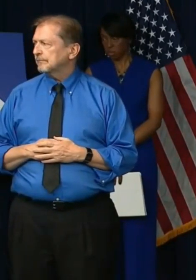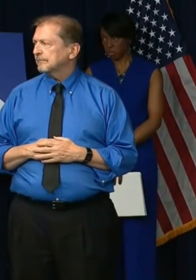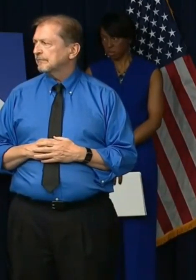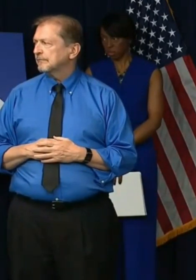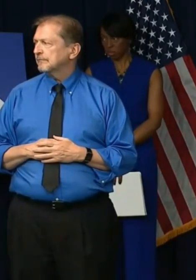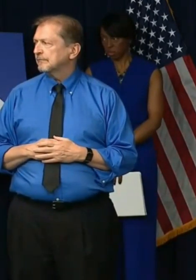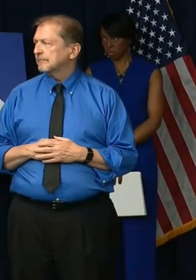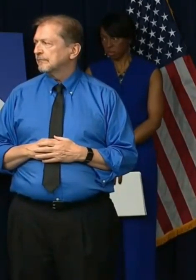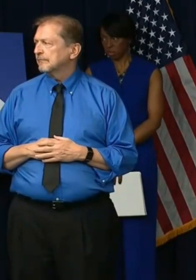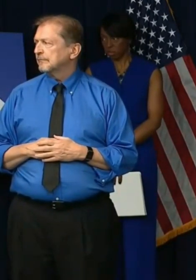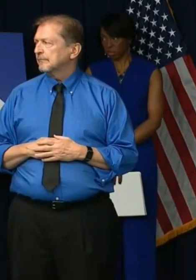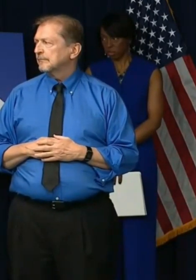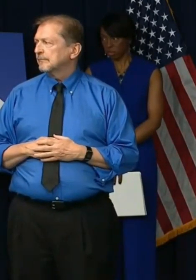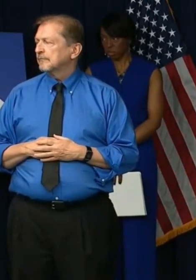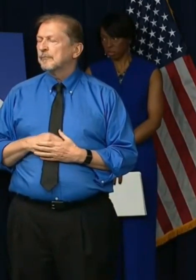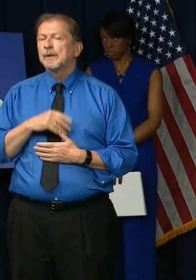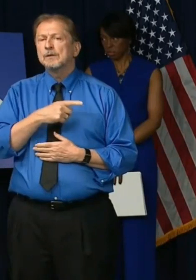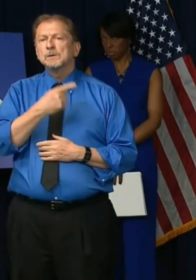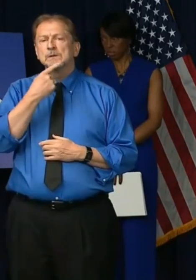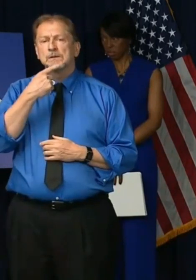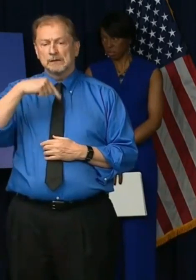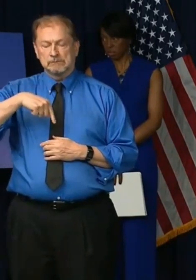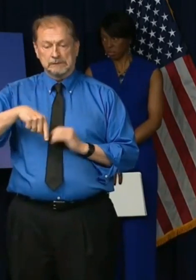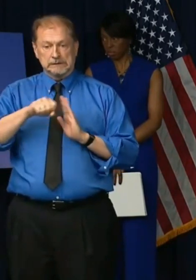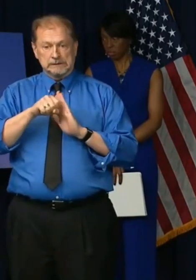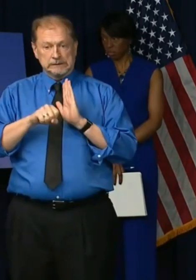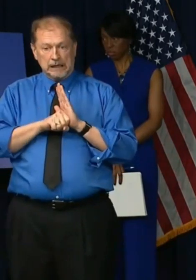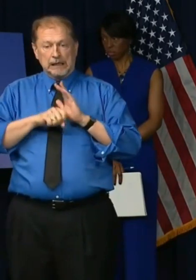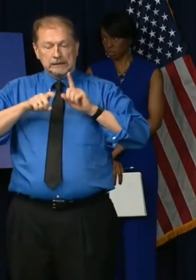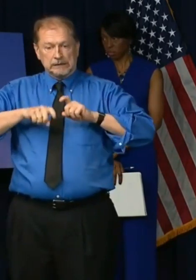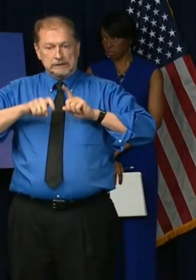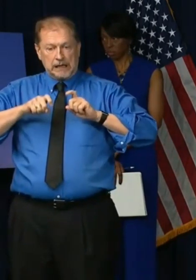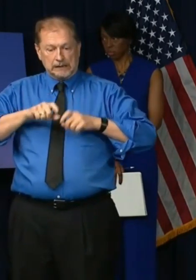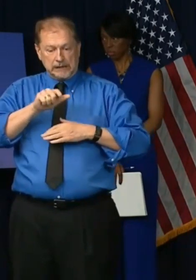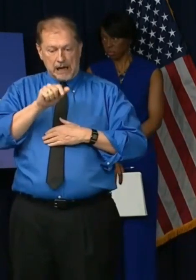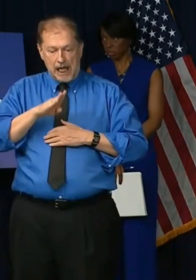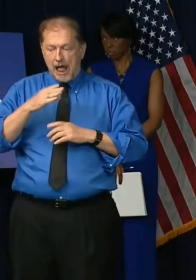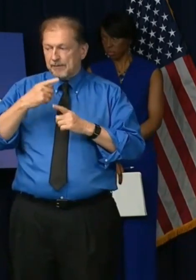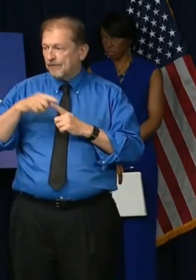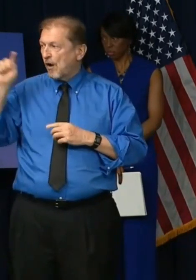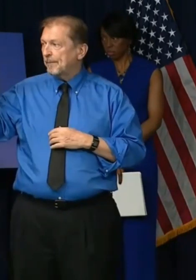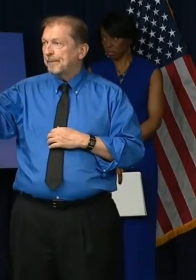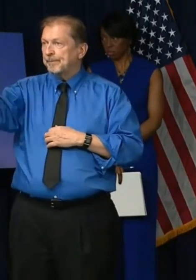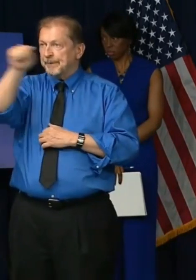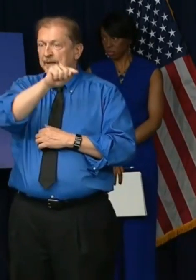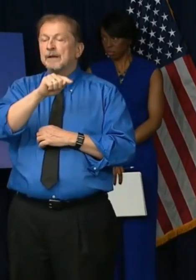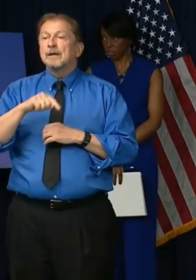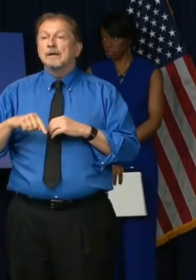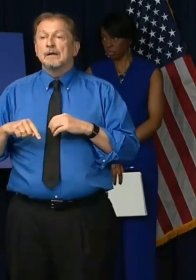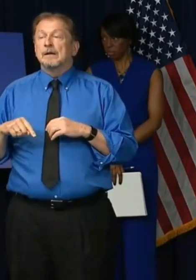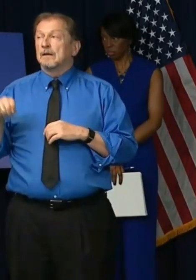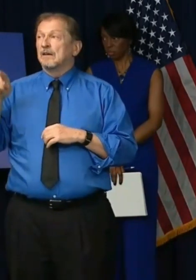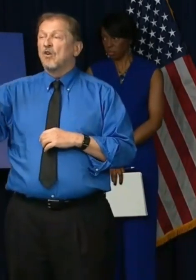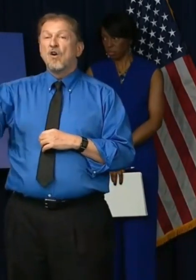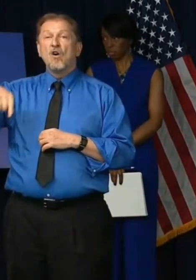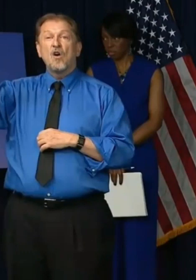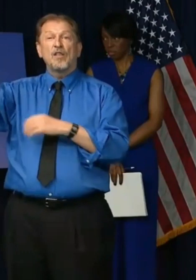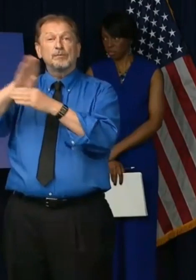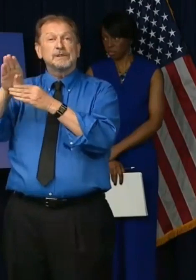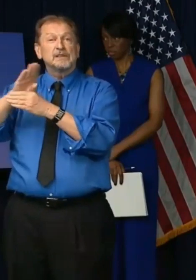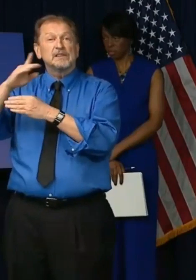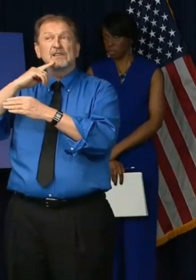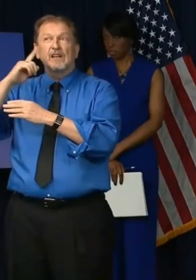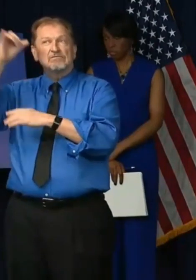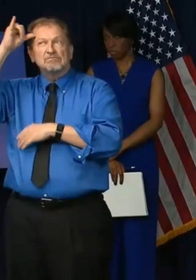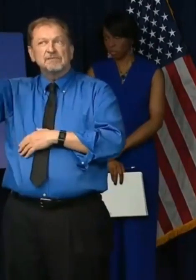state expanded agreements with private commercial labs. Do you have assurances that test results will come back faster than the 7 to 12 days you've complained about